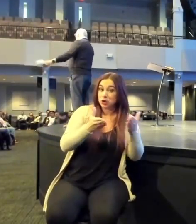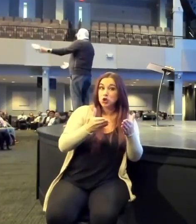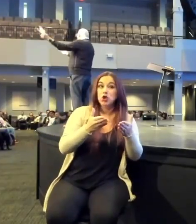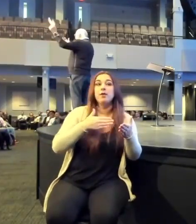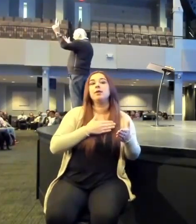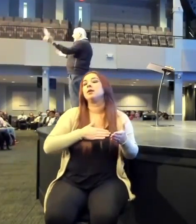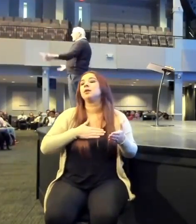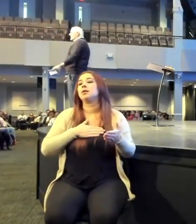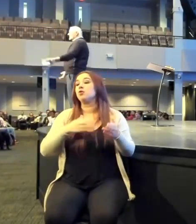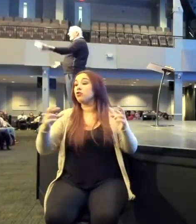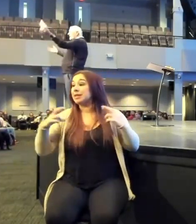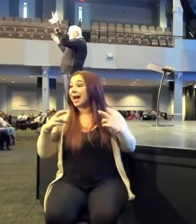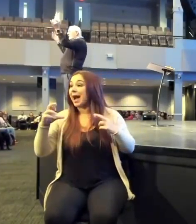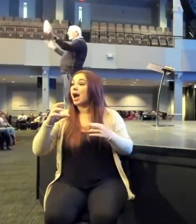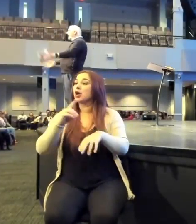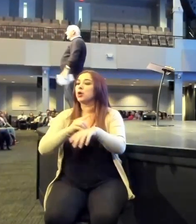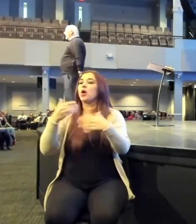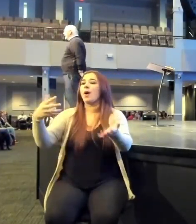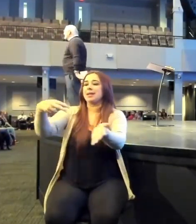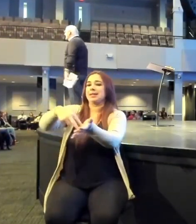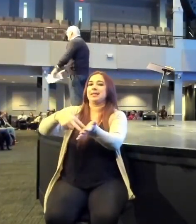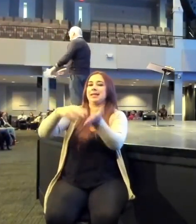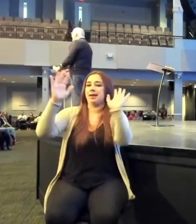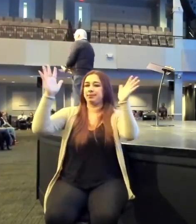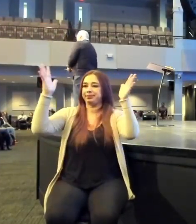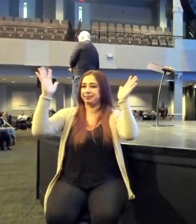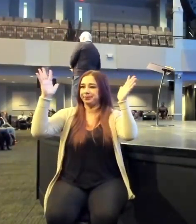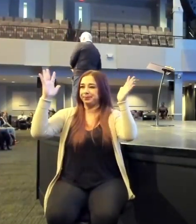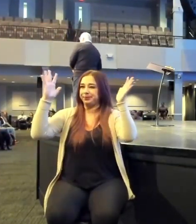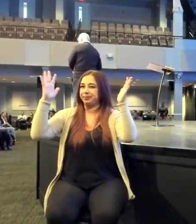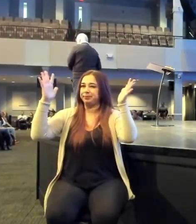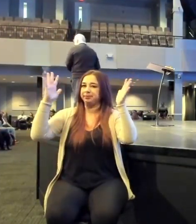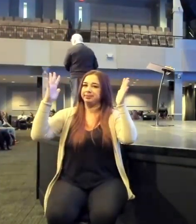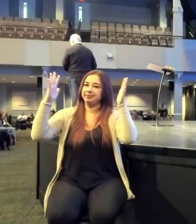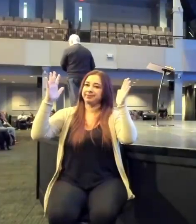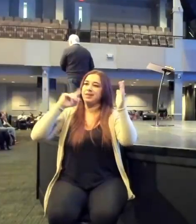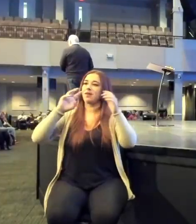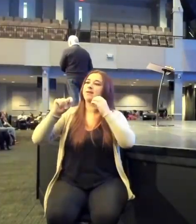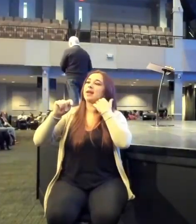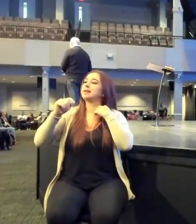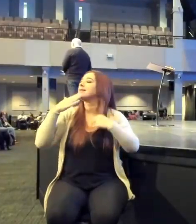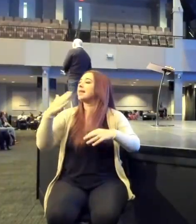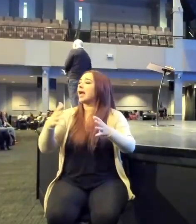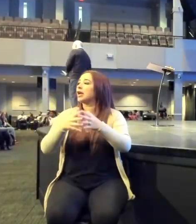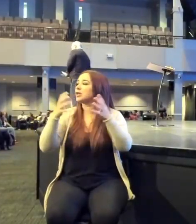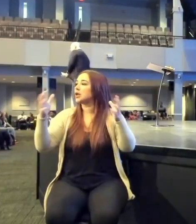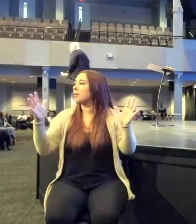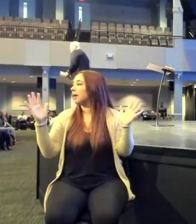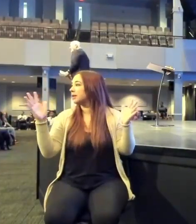duty, or retired, would you stand to your feet right now? Let's thank all of our veterans today. Thank you so much.